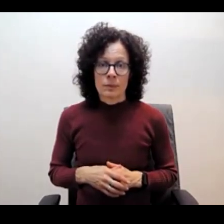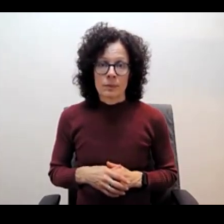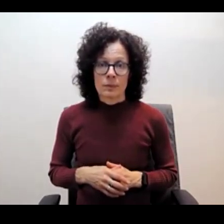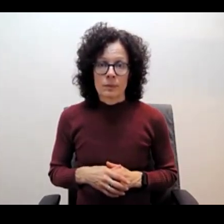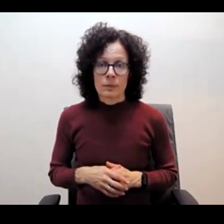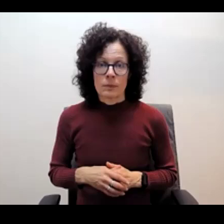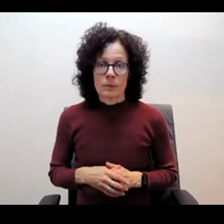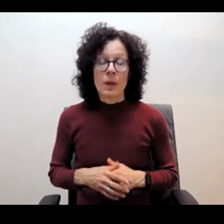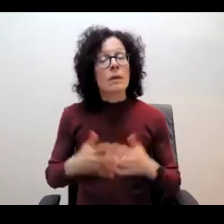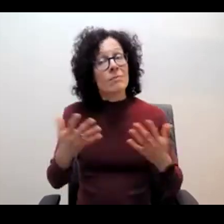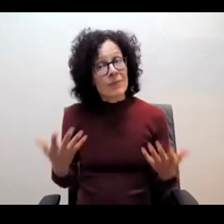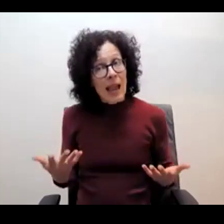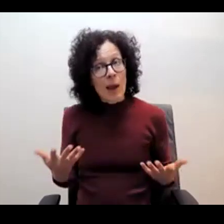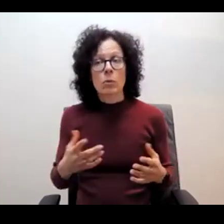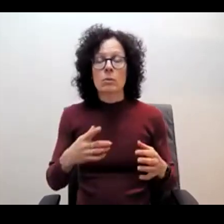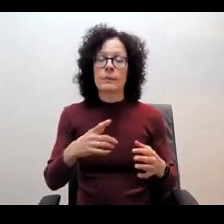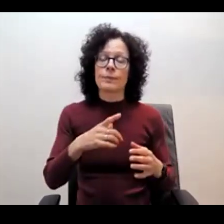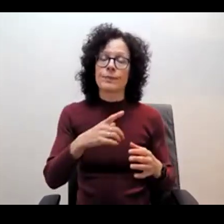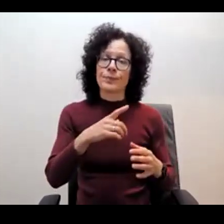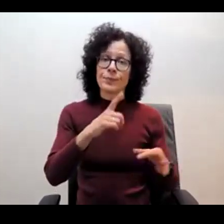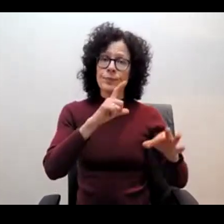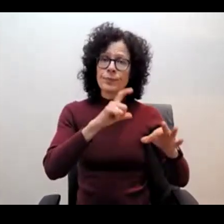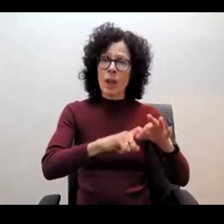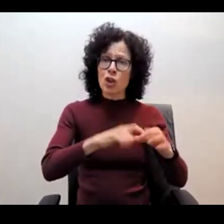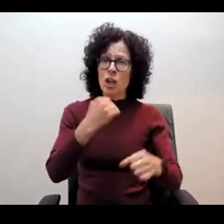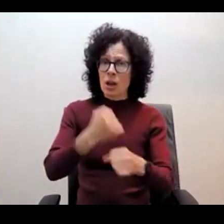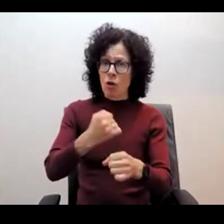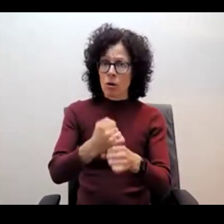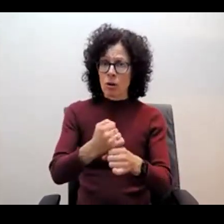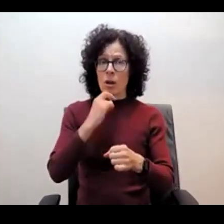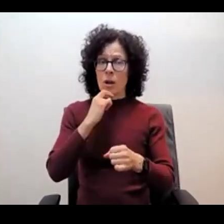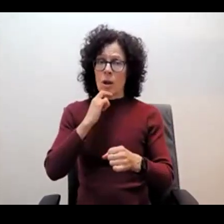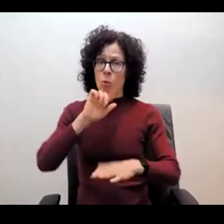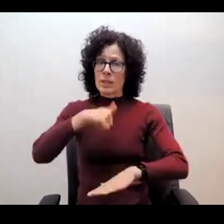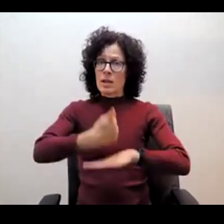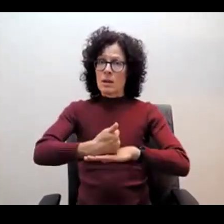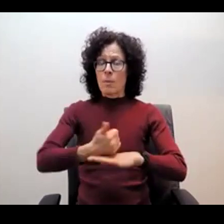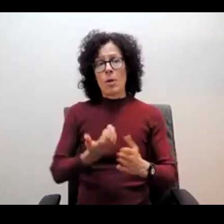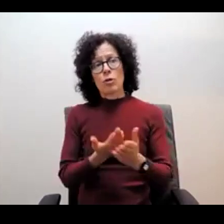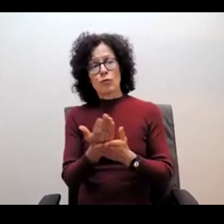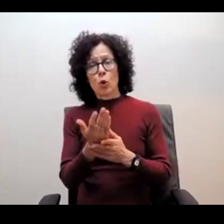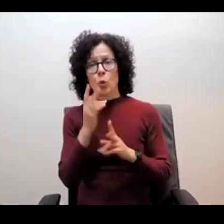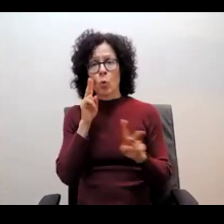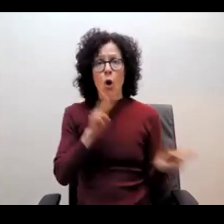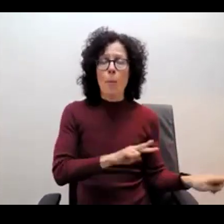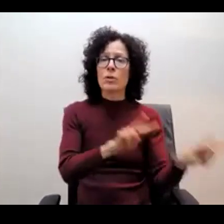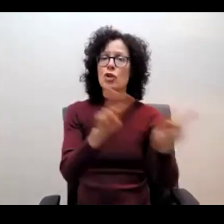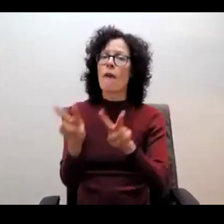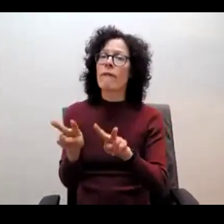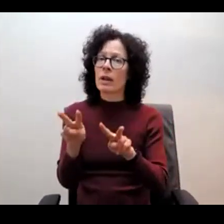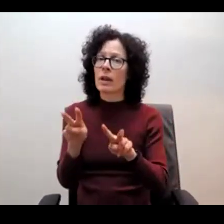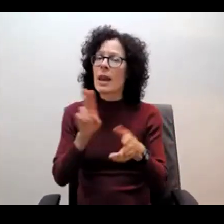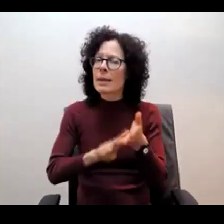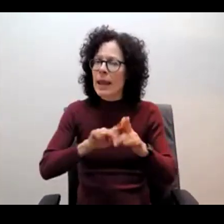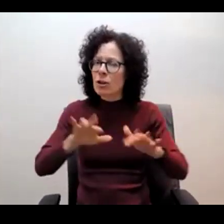Now, Qigong really originated by observing nature. And the spiraling movement is one of